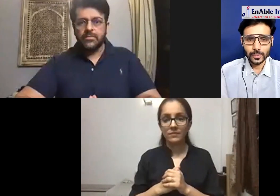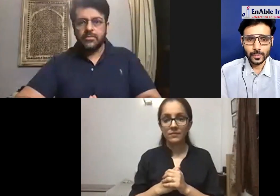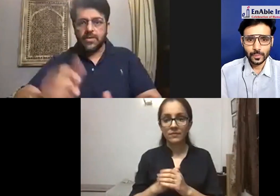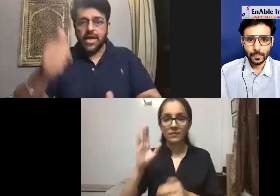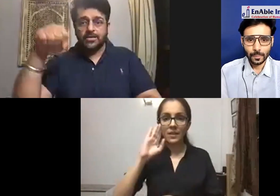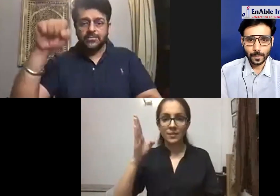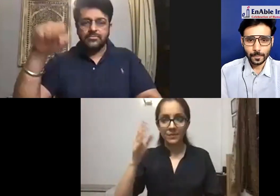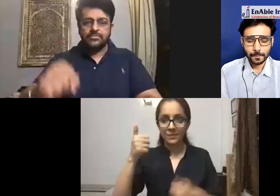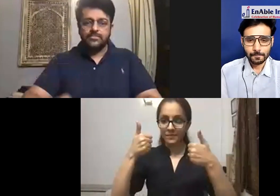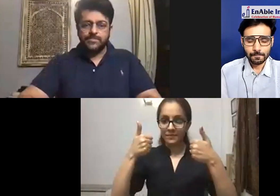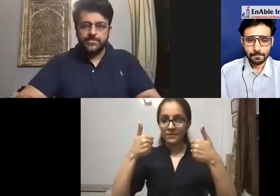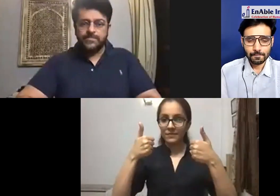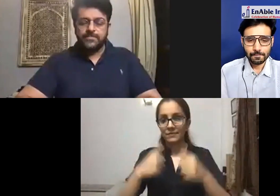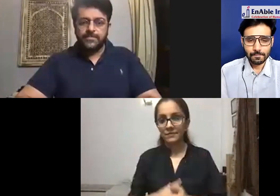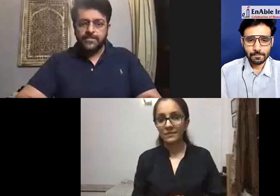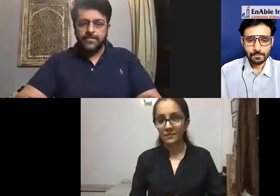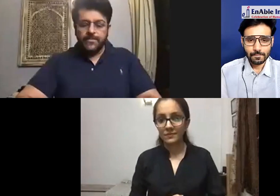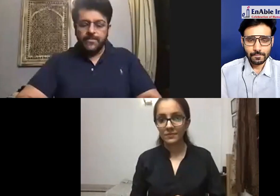Hello.